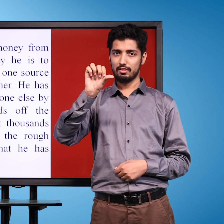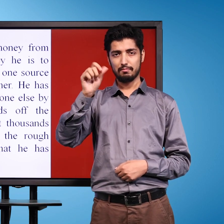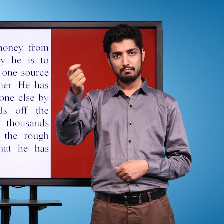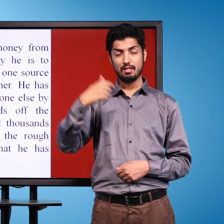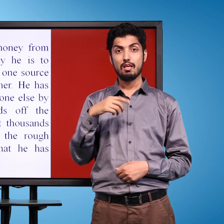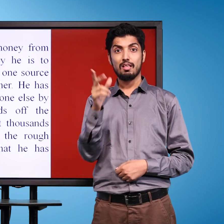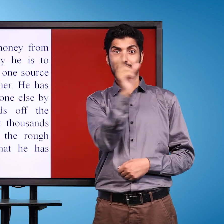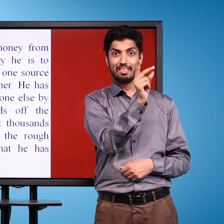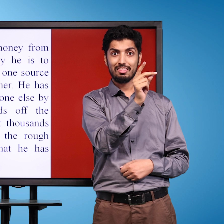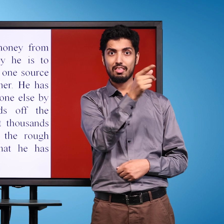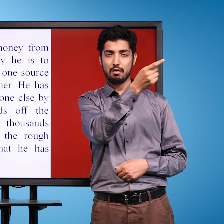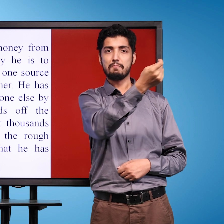26,785 rupees from another.